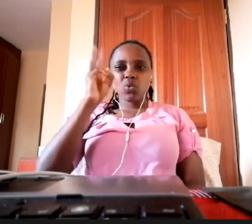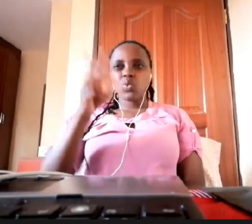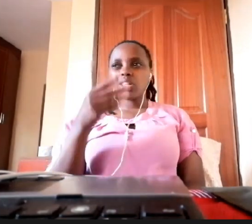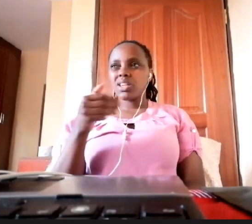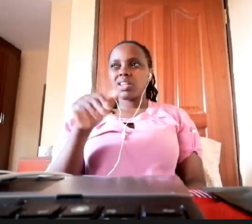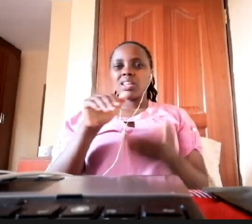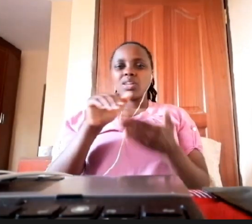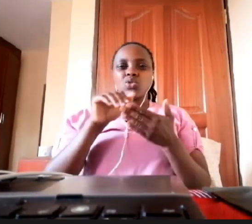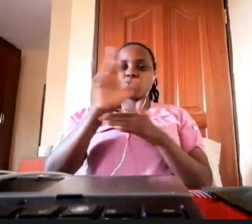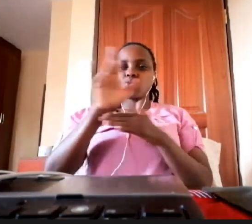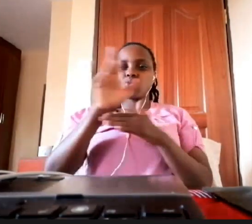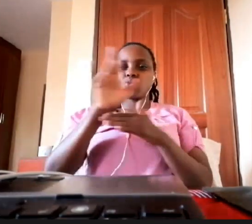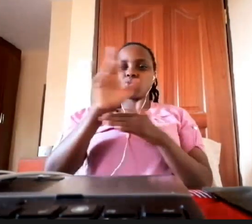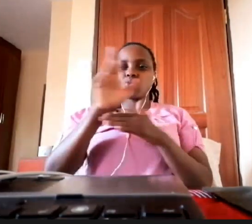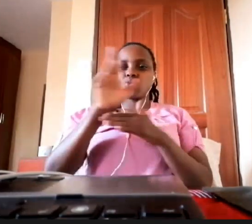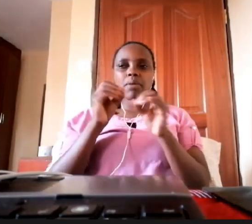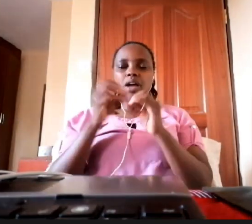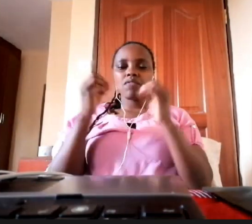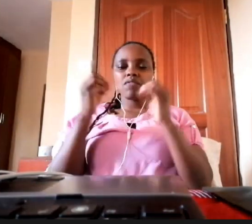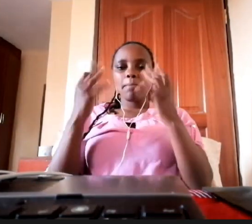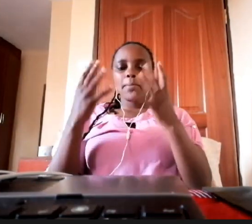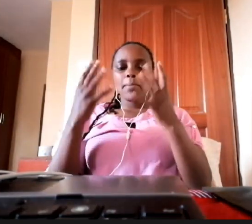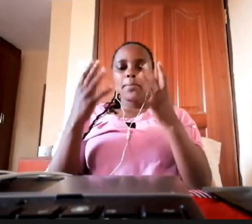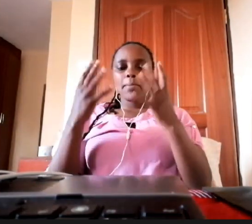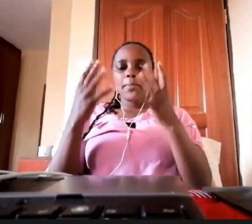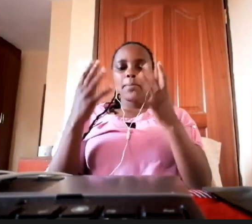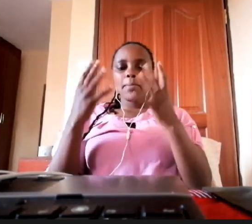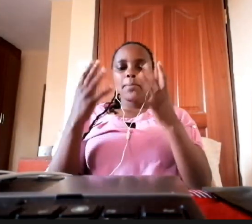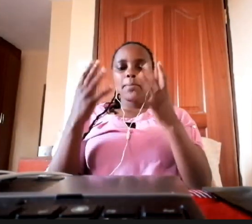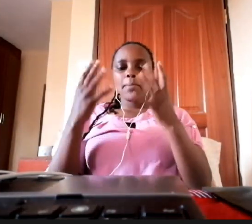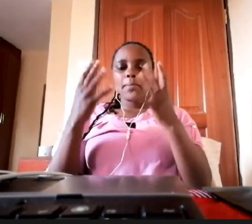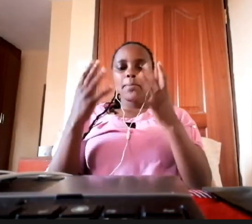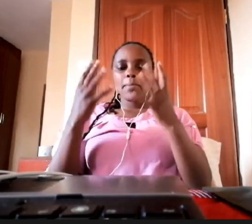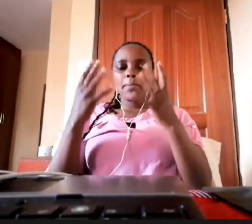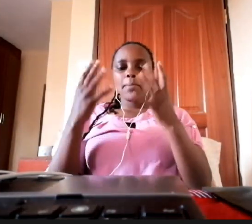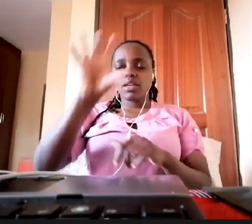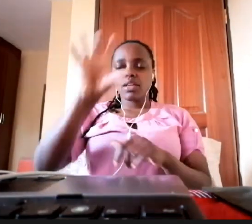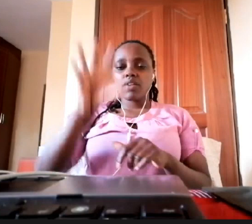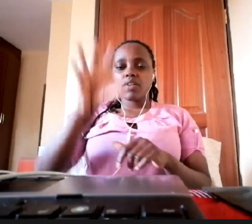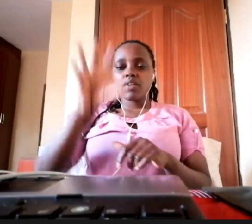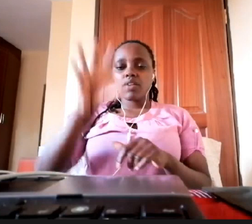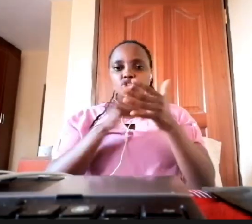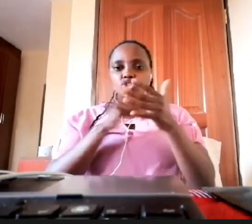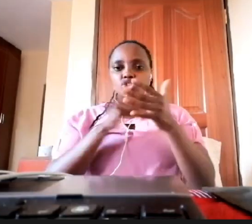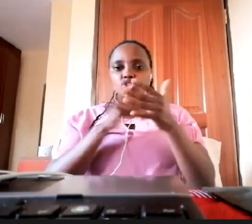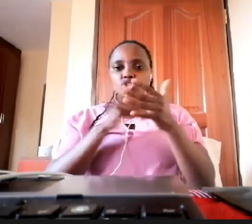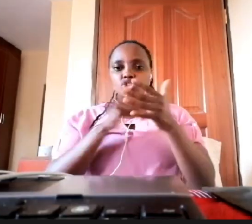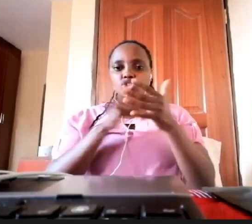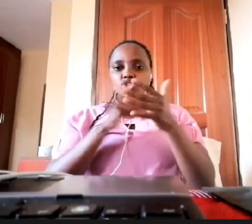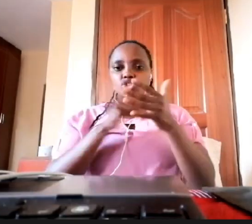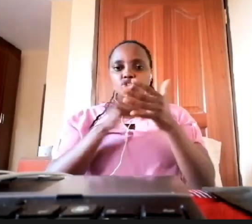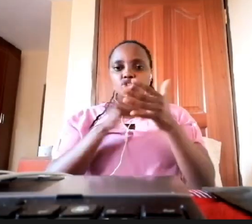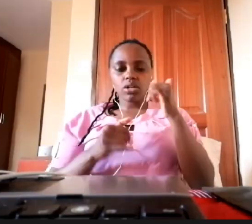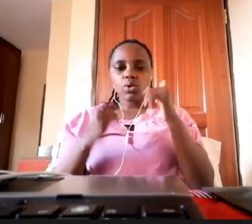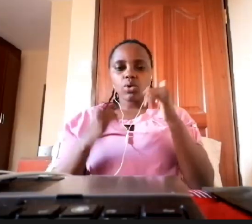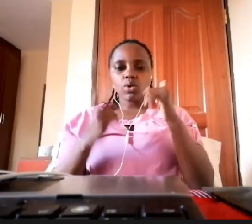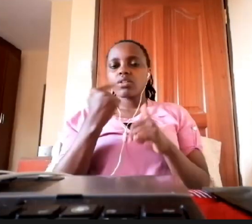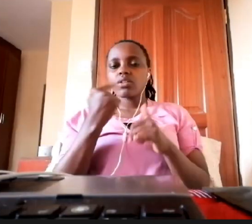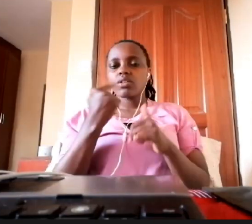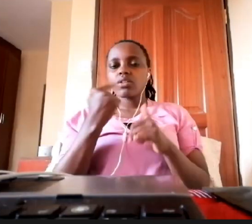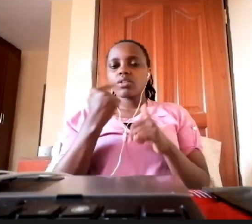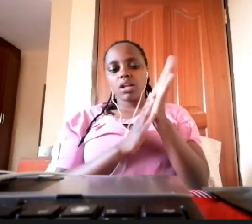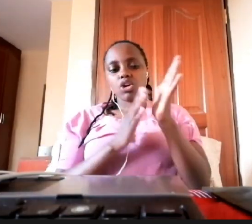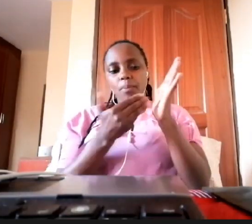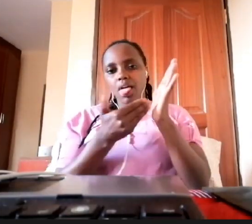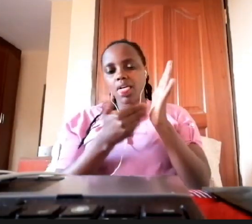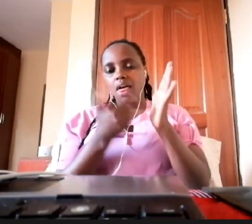most of the time. There are so many things that we can speak about the African Charter, but in conclusion, I'll give some